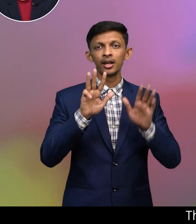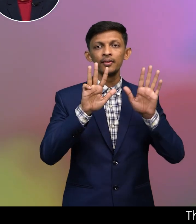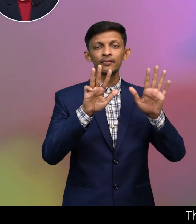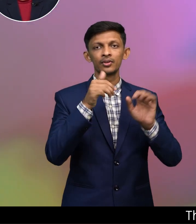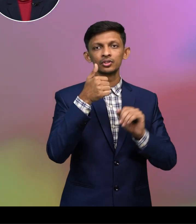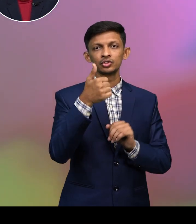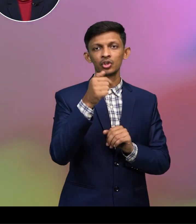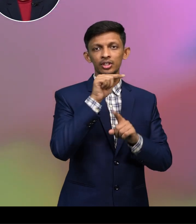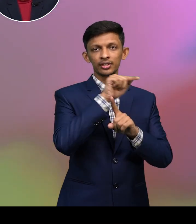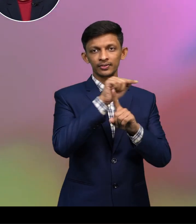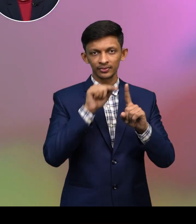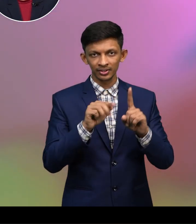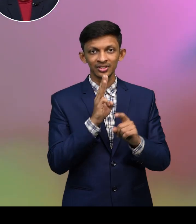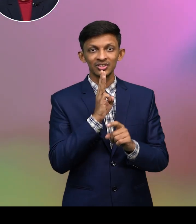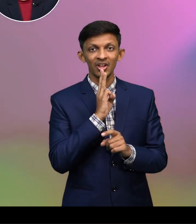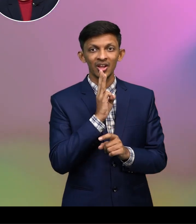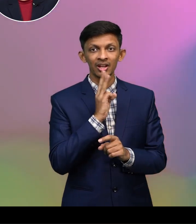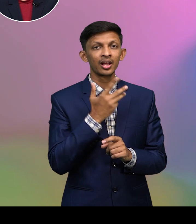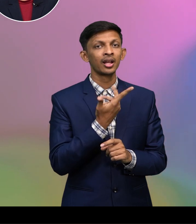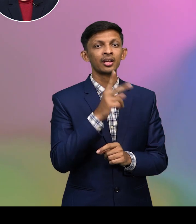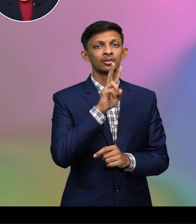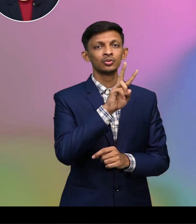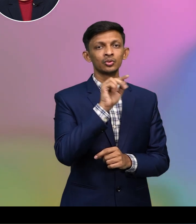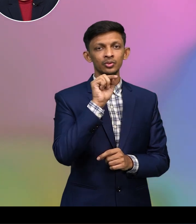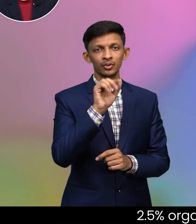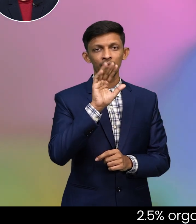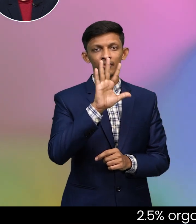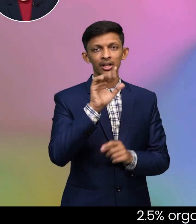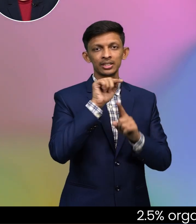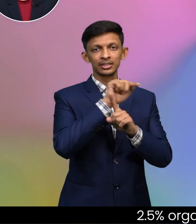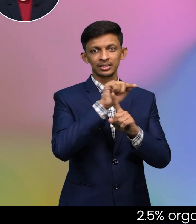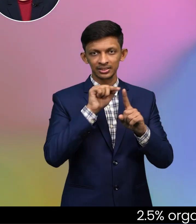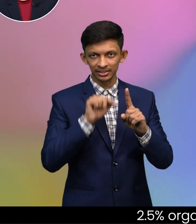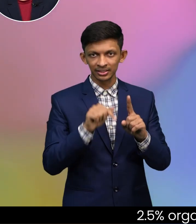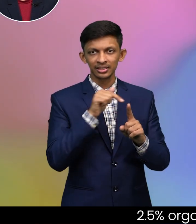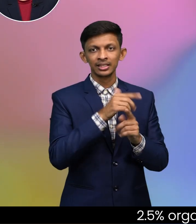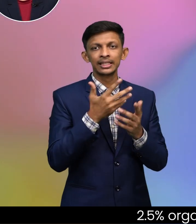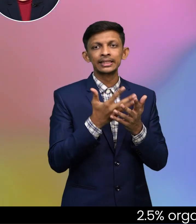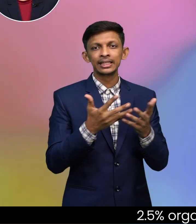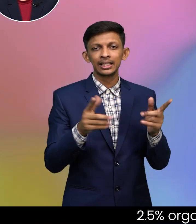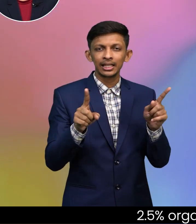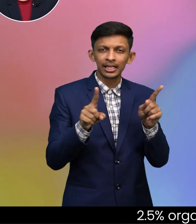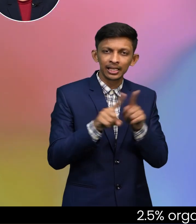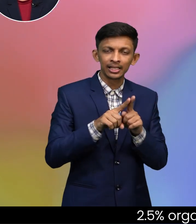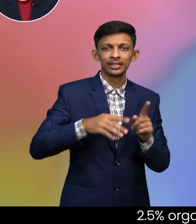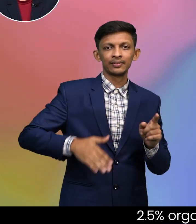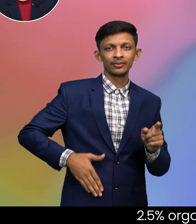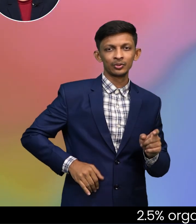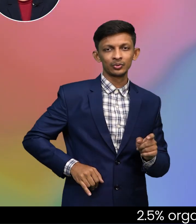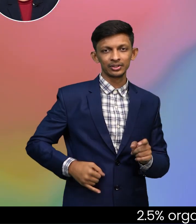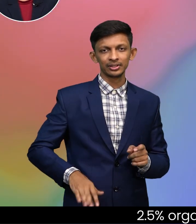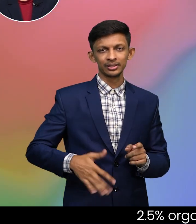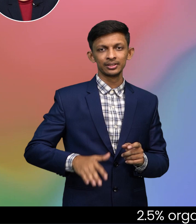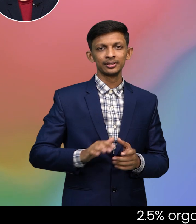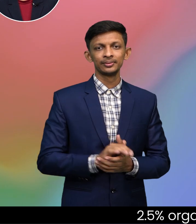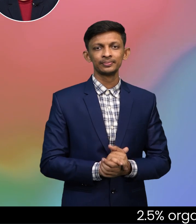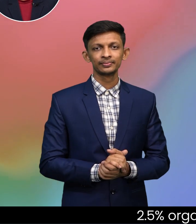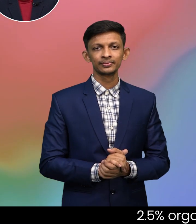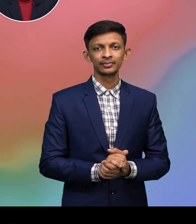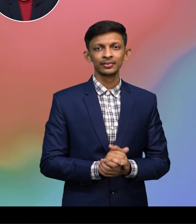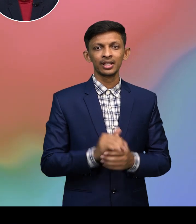If other conditions are constant, a large intake of liquids or water-rich food